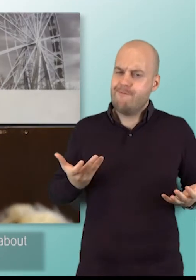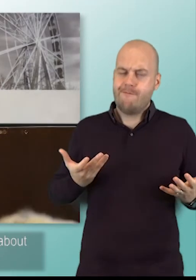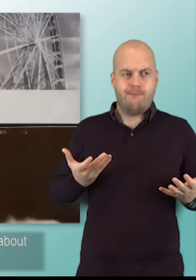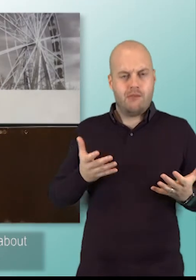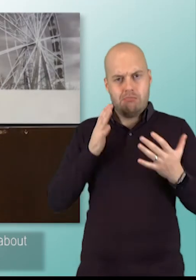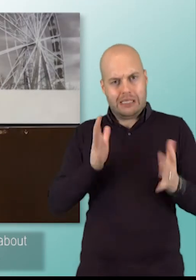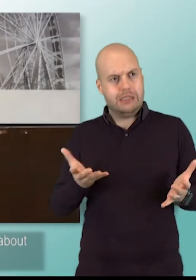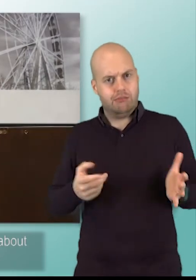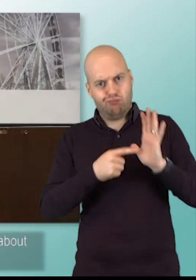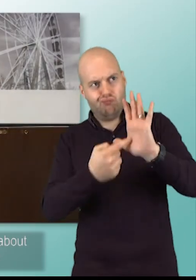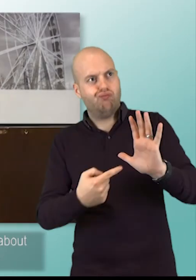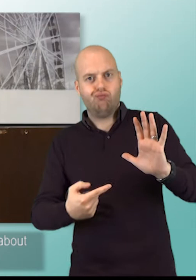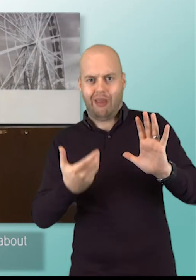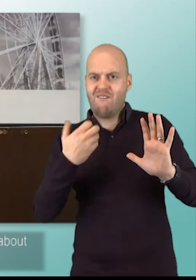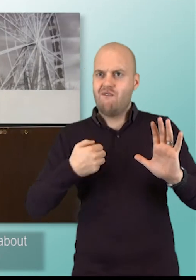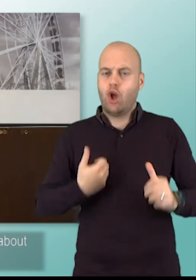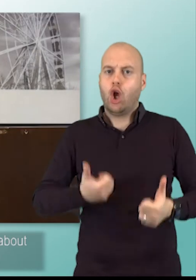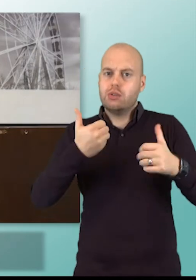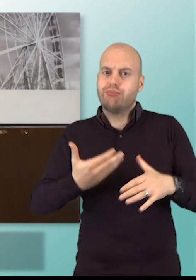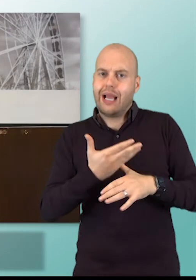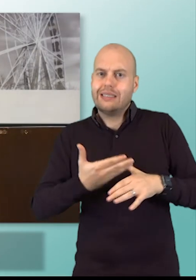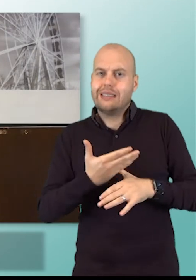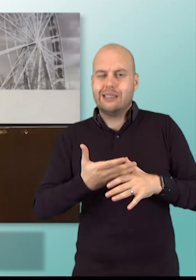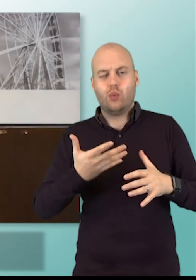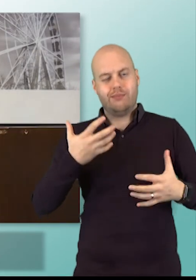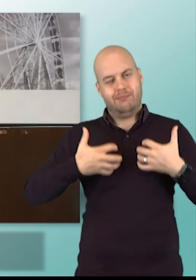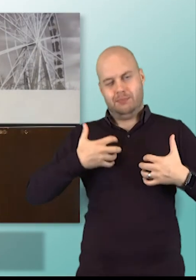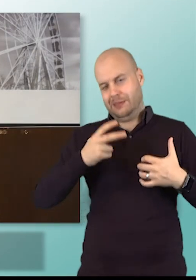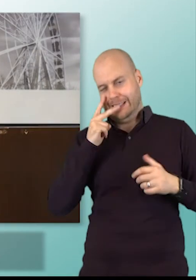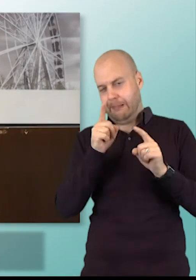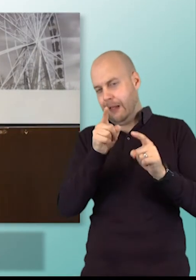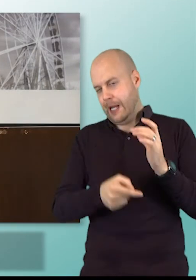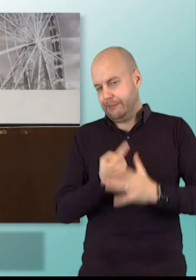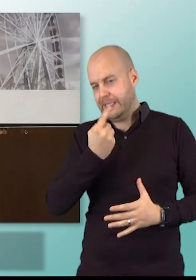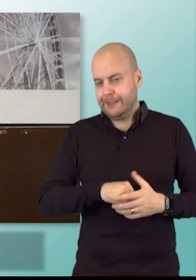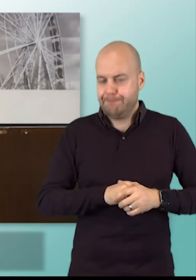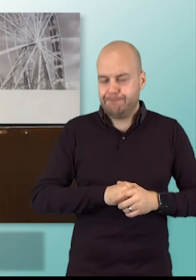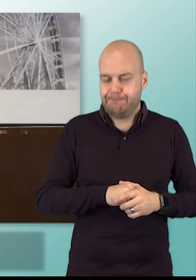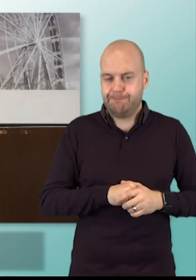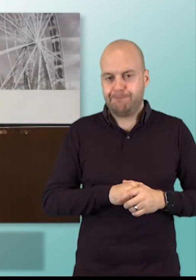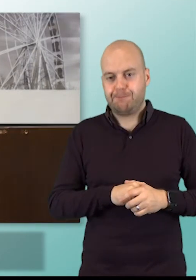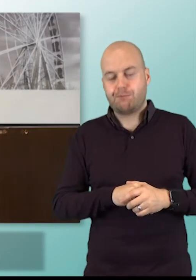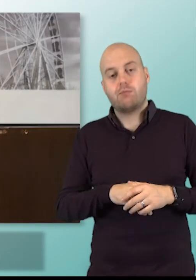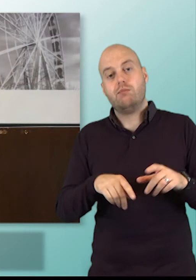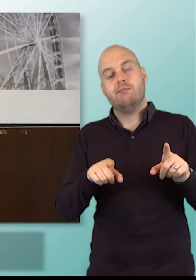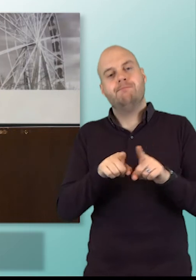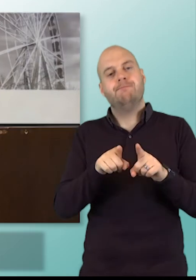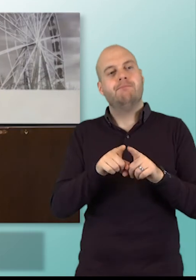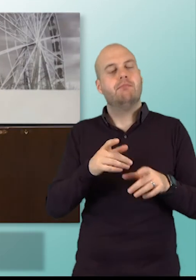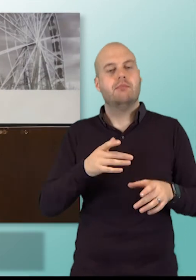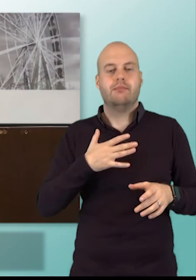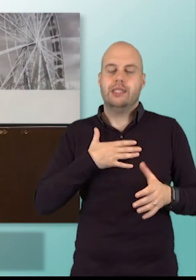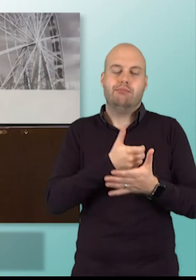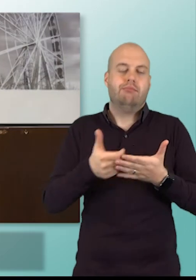shout about and highlight a lot of the good practice as well. So I'm really keen that we see that happening. I also always like to